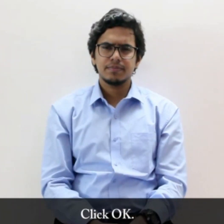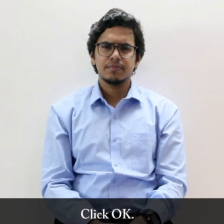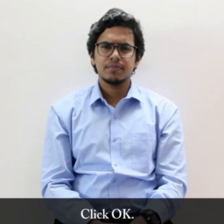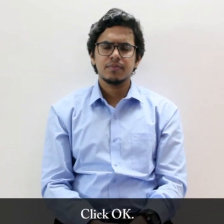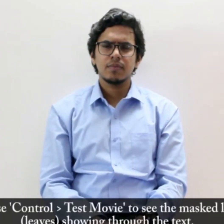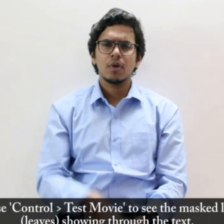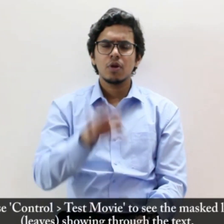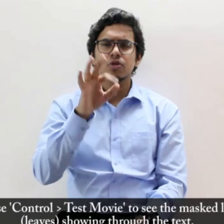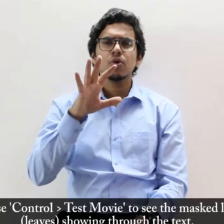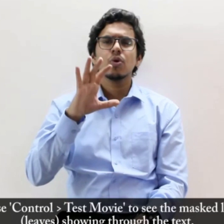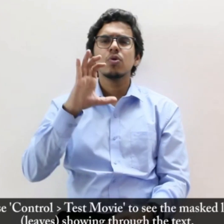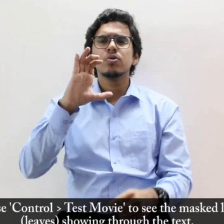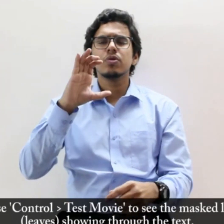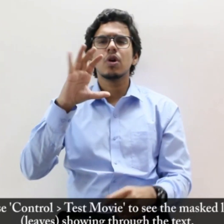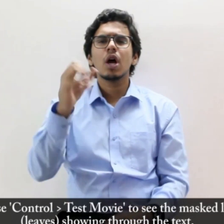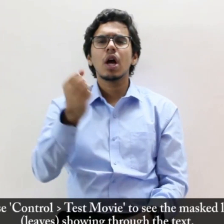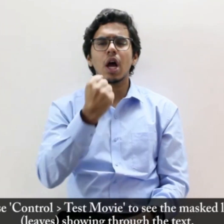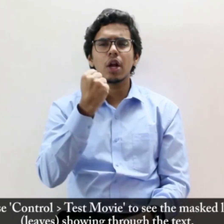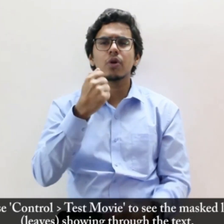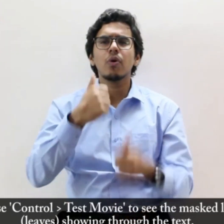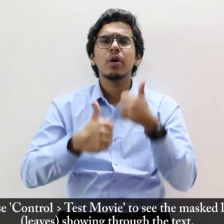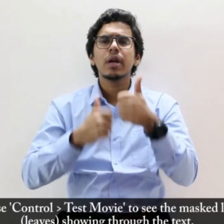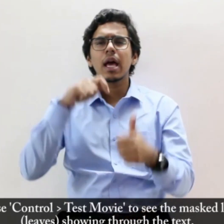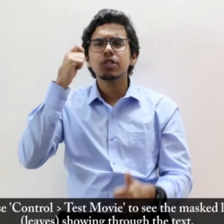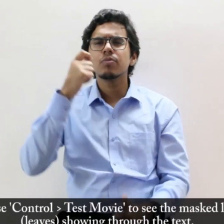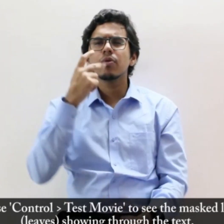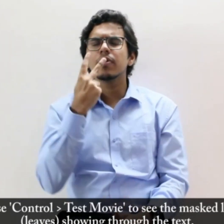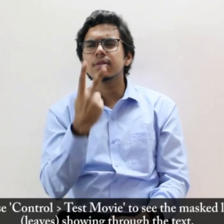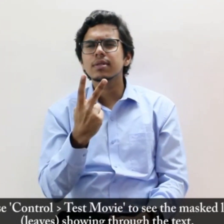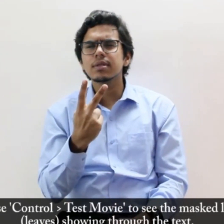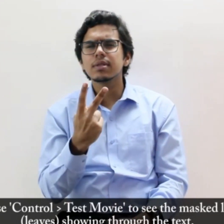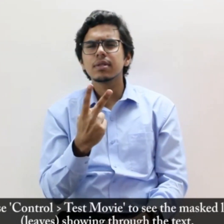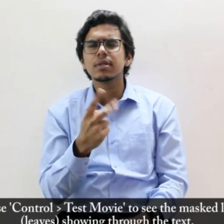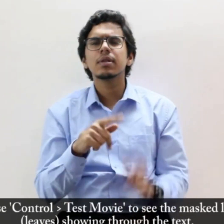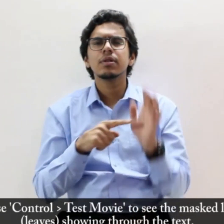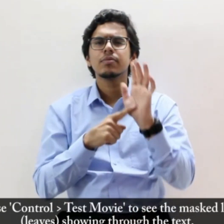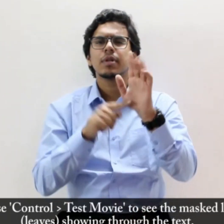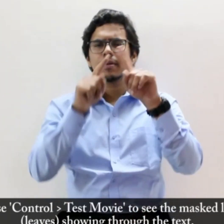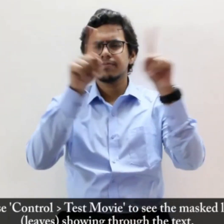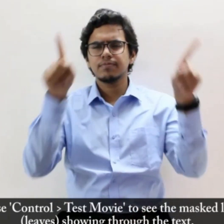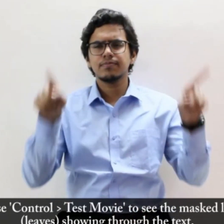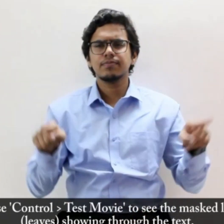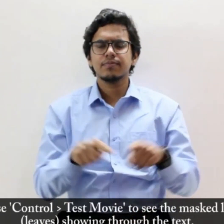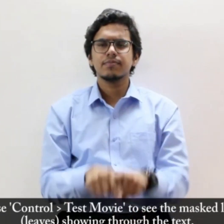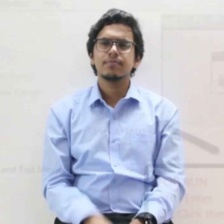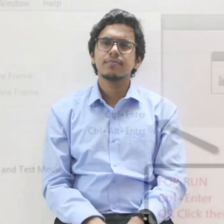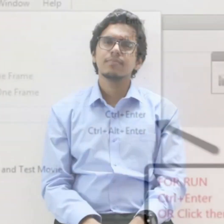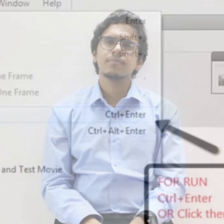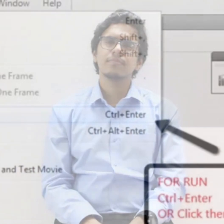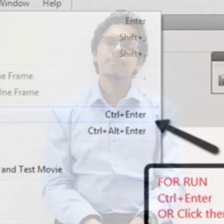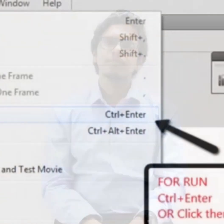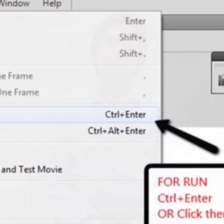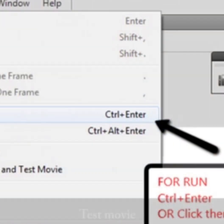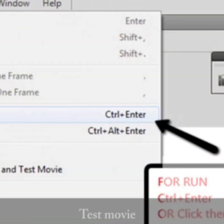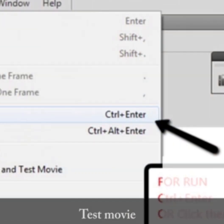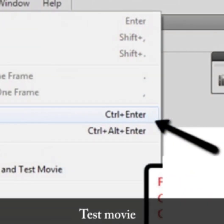Click OK. Choose Control Test Movie to see the masked layer.